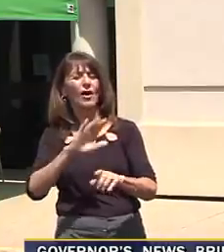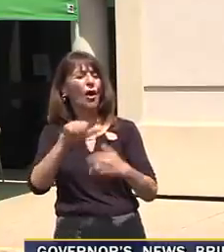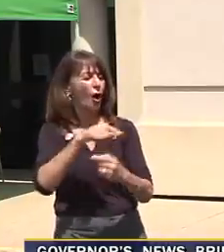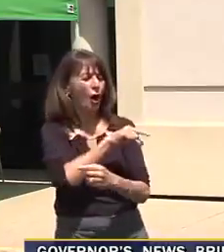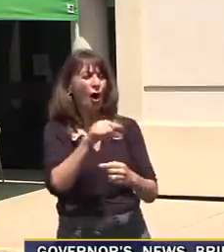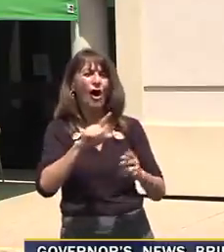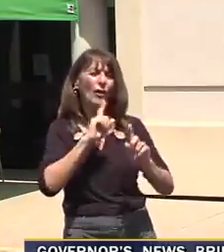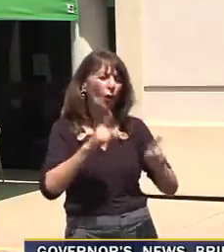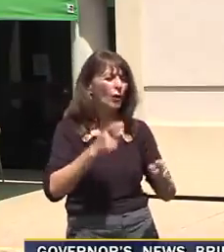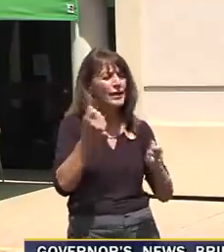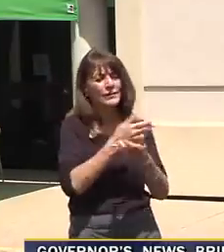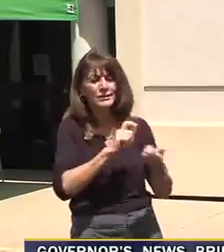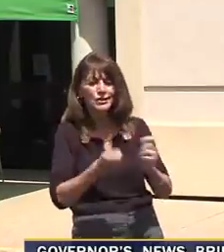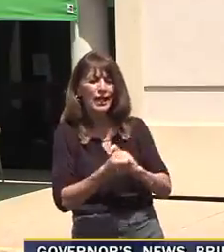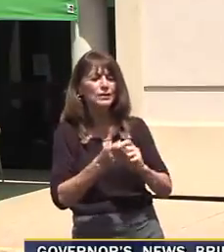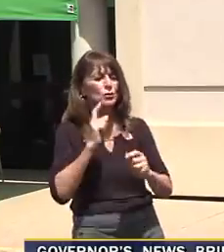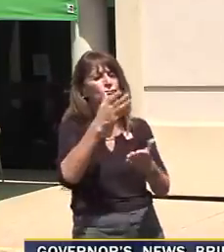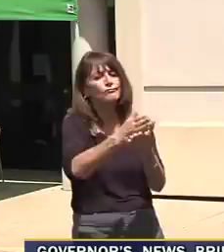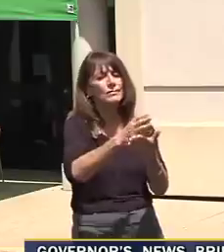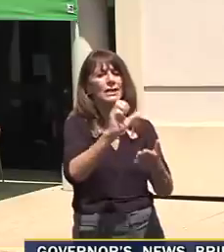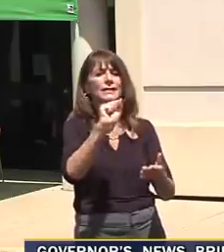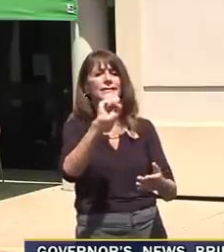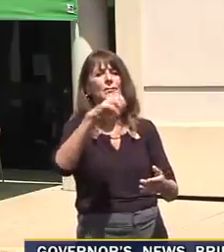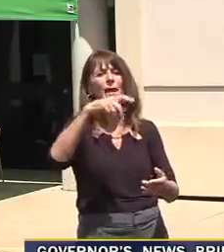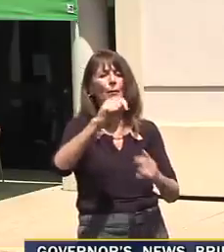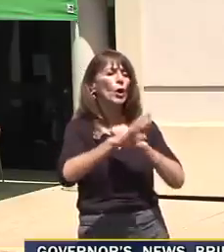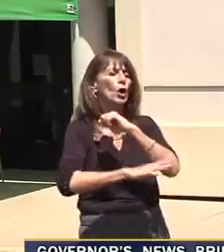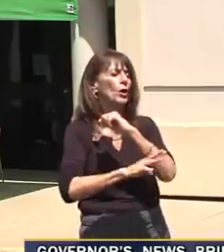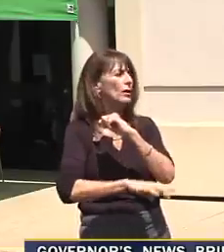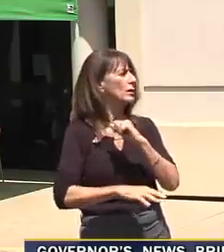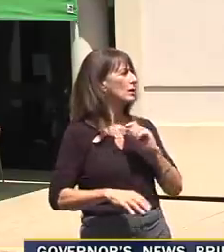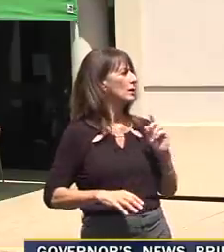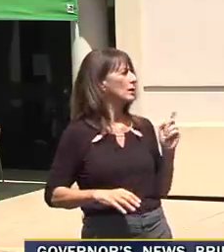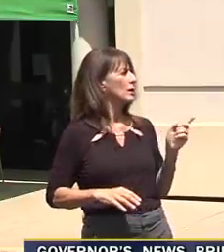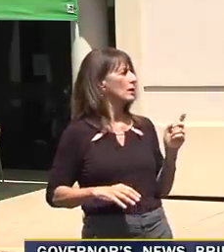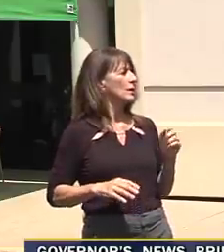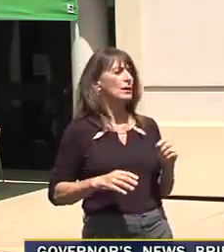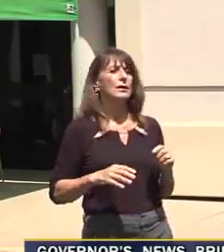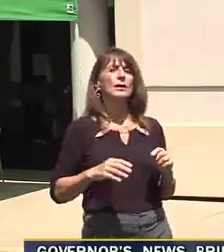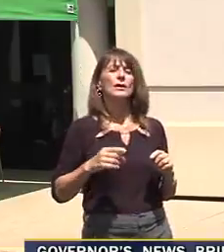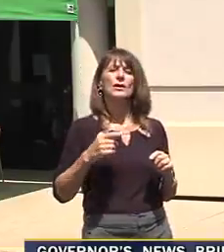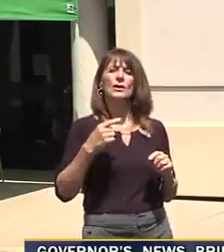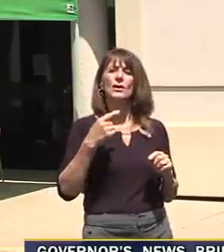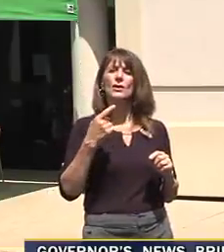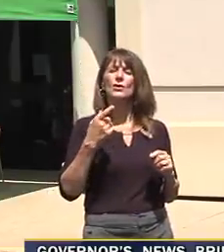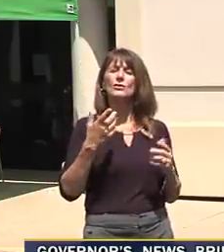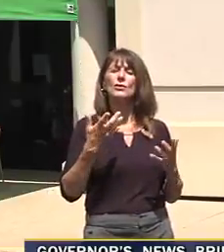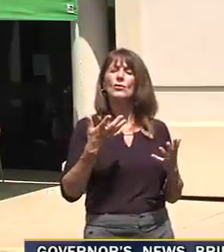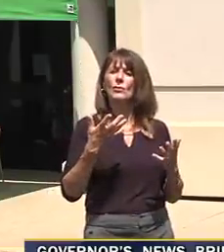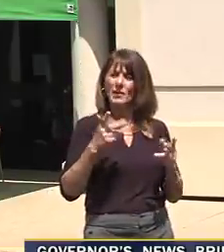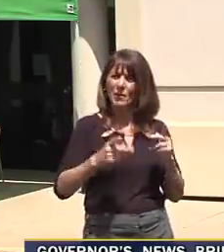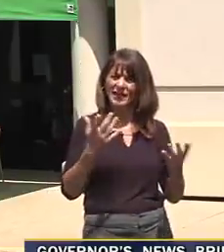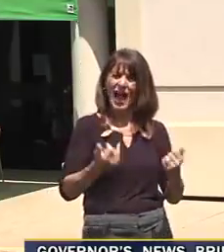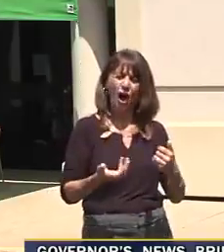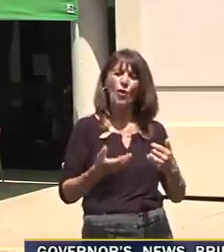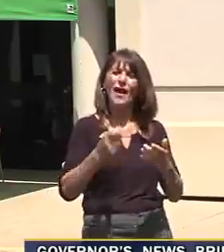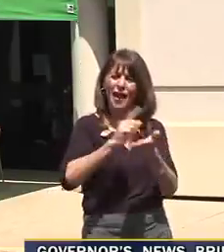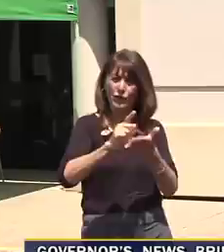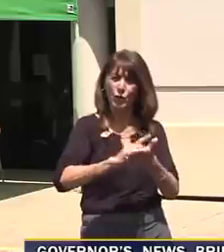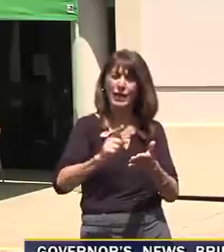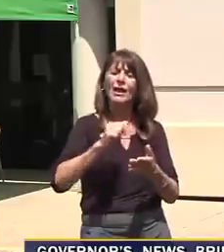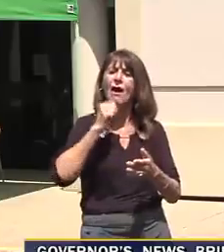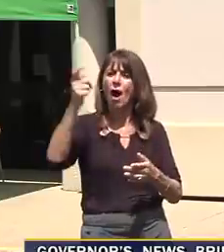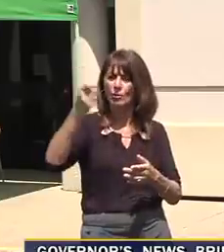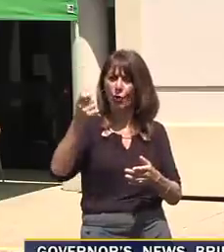anyway. Governor, you made some comments yesterday about not wanting another round of $600 federal